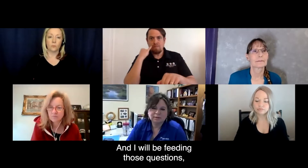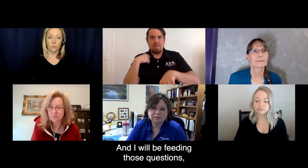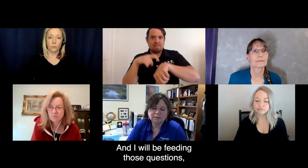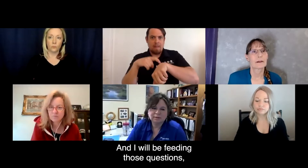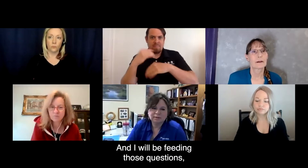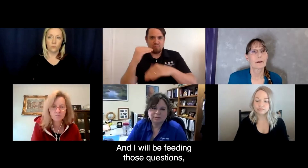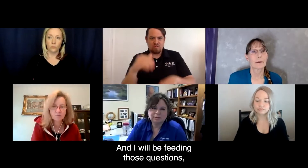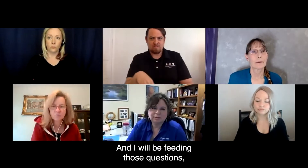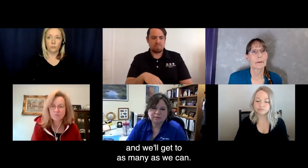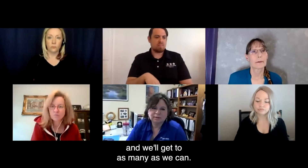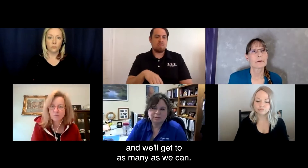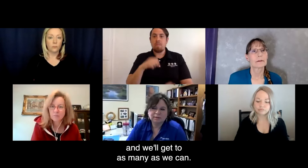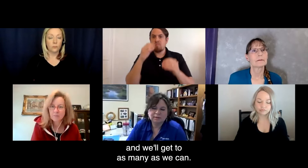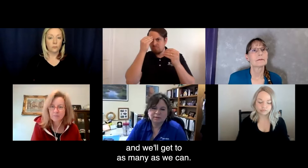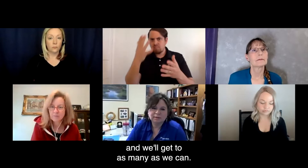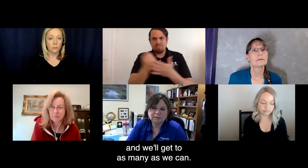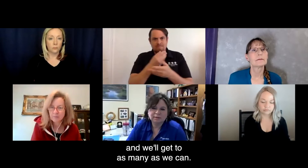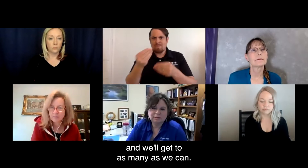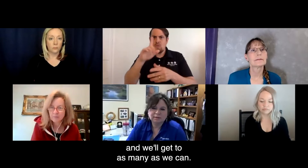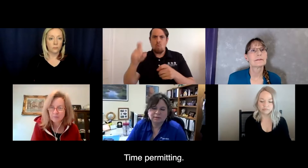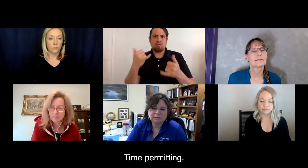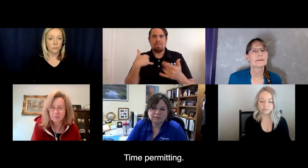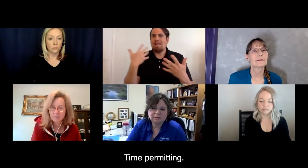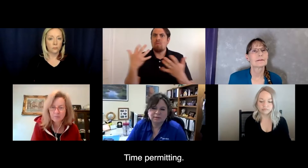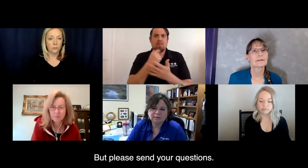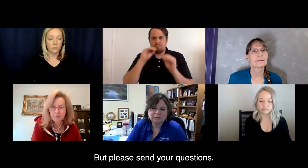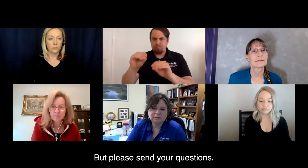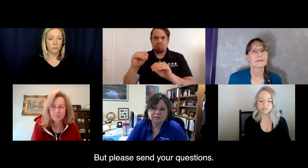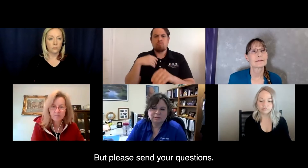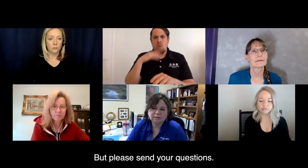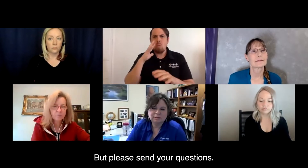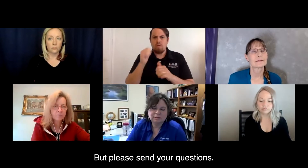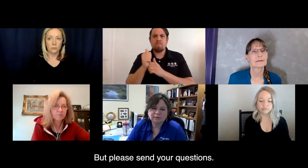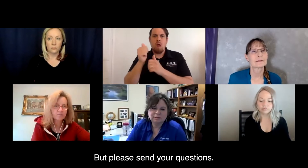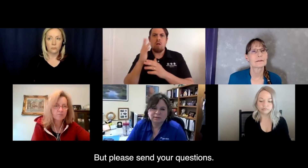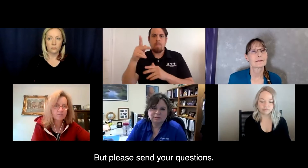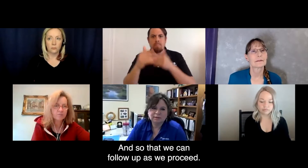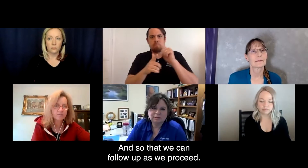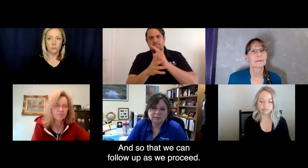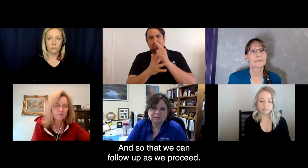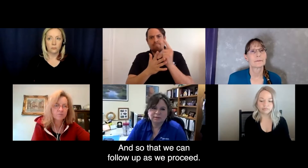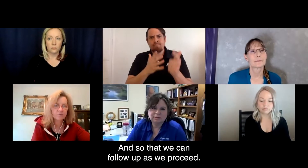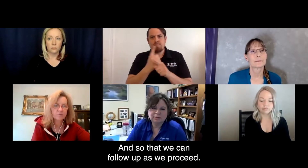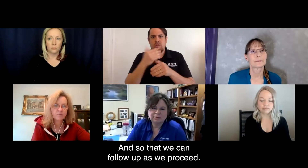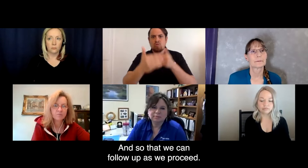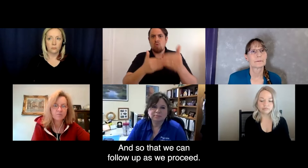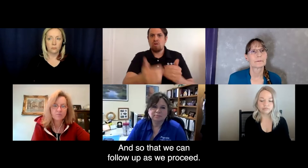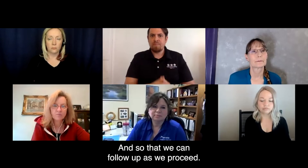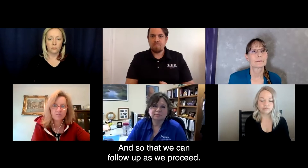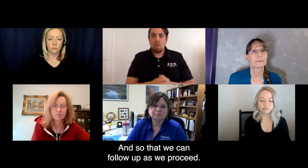questions. And we'll get to as many as we can, time permitting. But please send your questions in so that we can follow